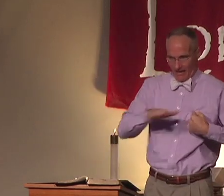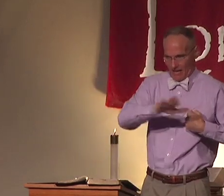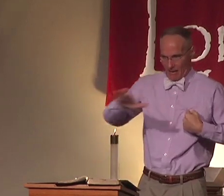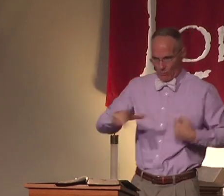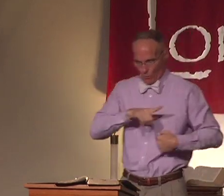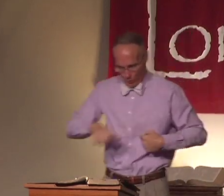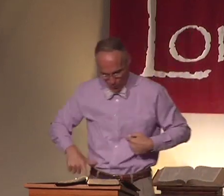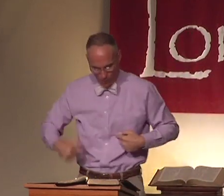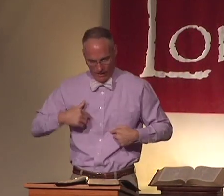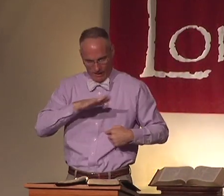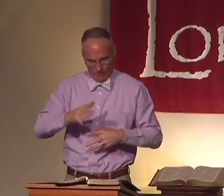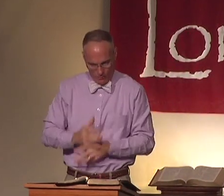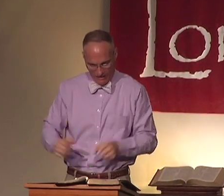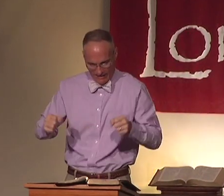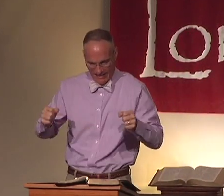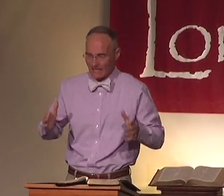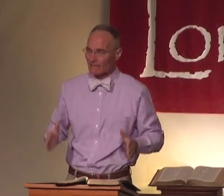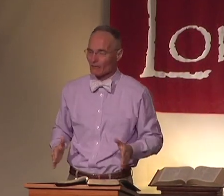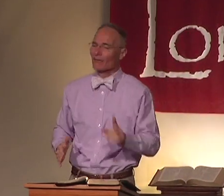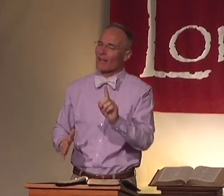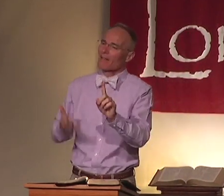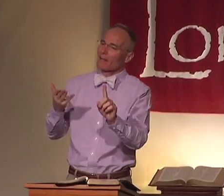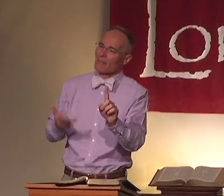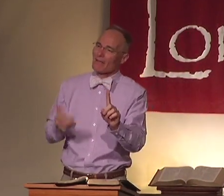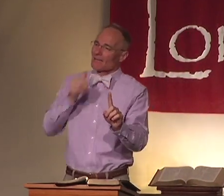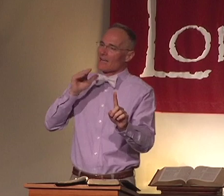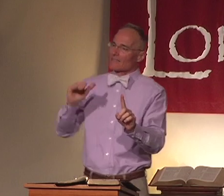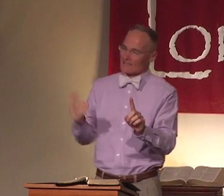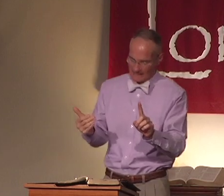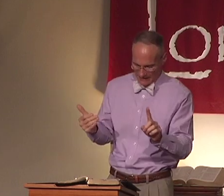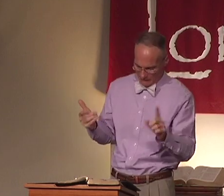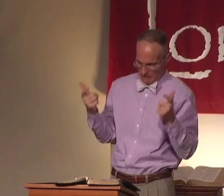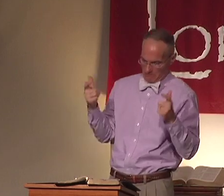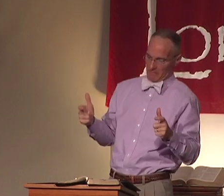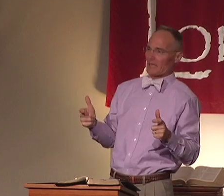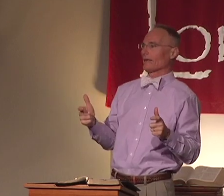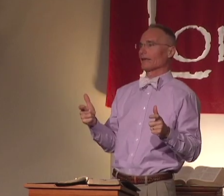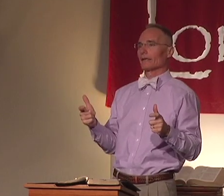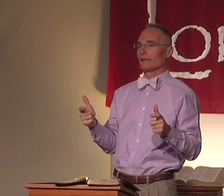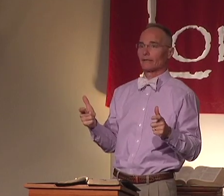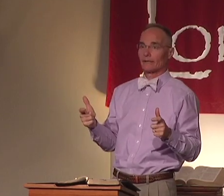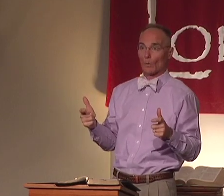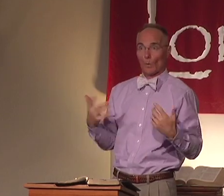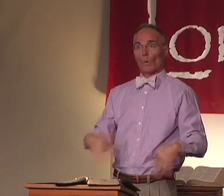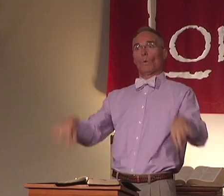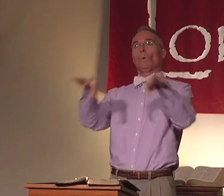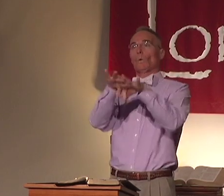am alive, and I am your Lord and your Savior. And that might not seem like a big